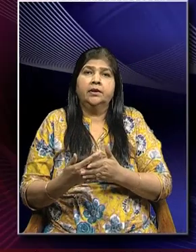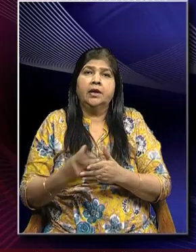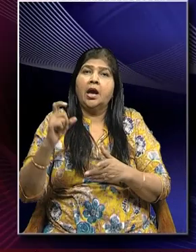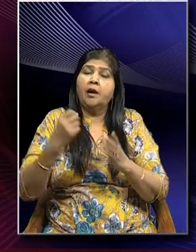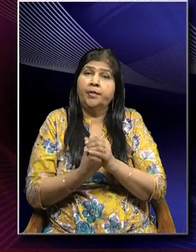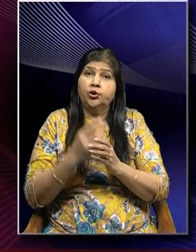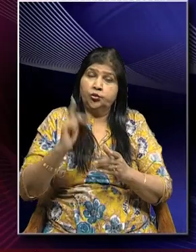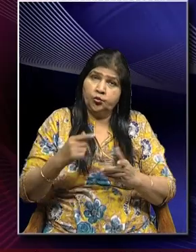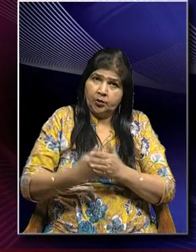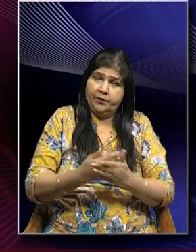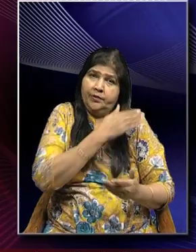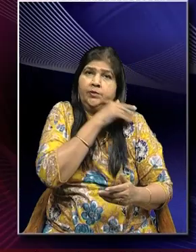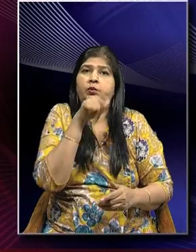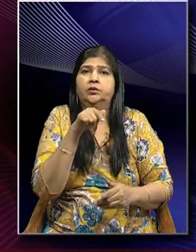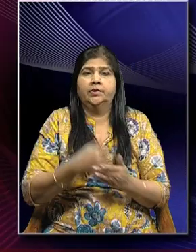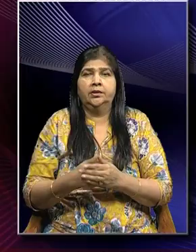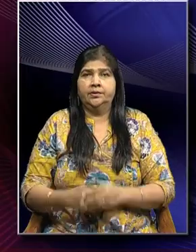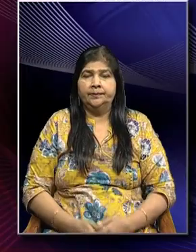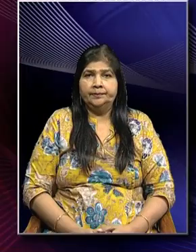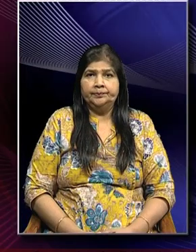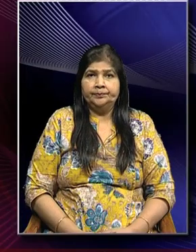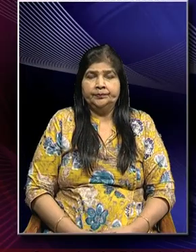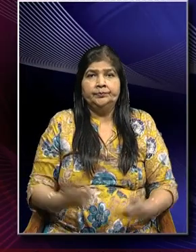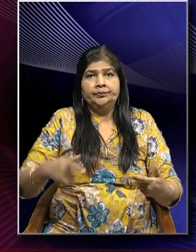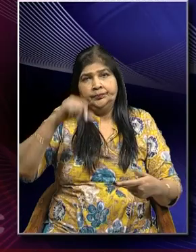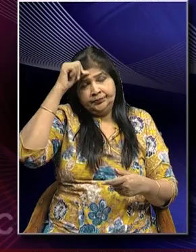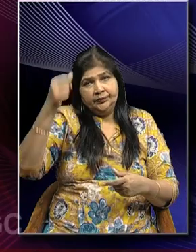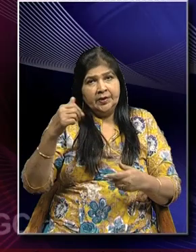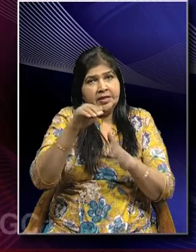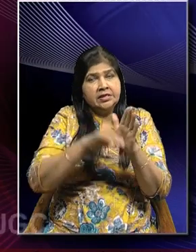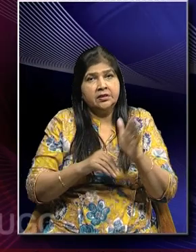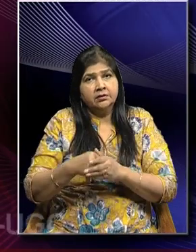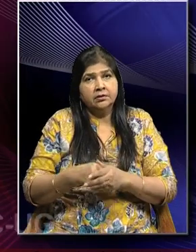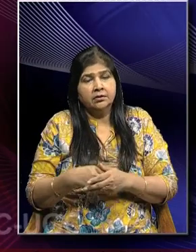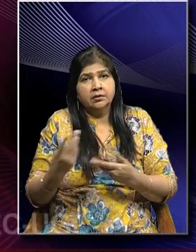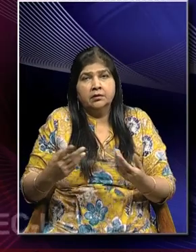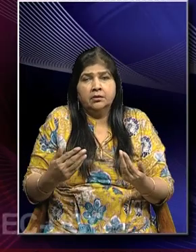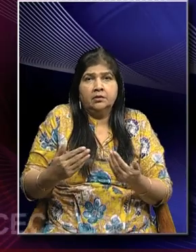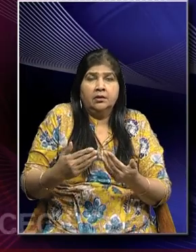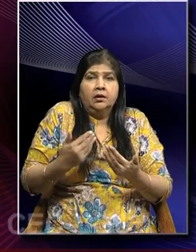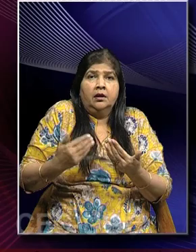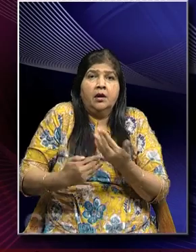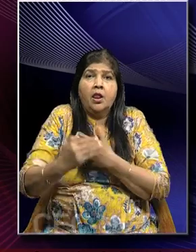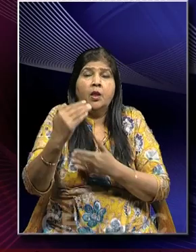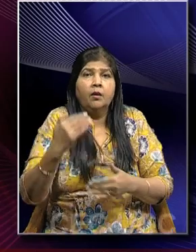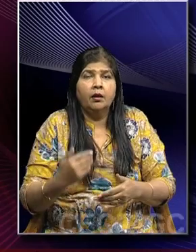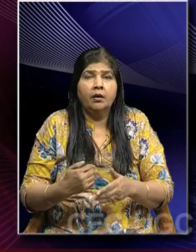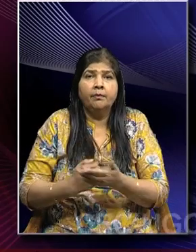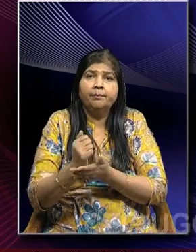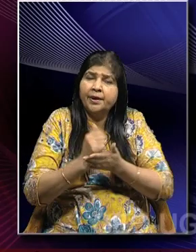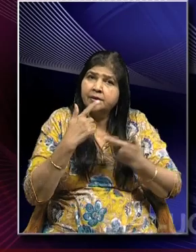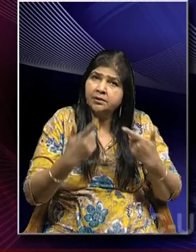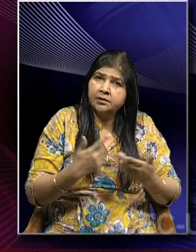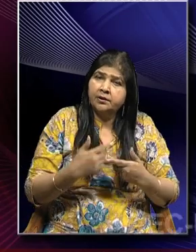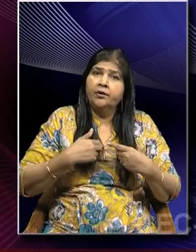companies do have these responsibilities to play. In Indian scenario, it has been a very long practice. So